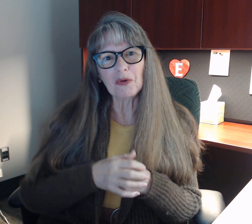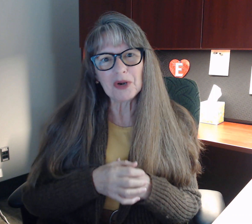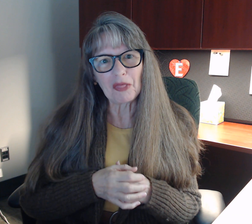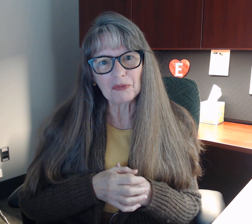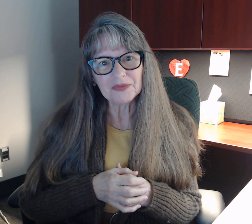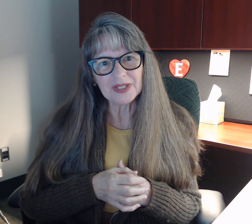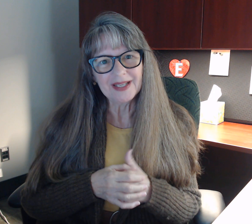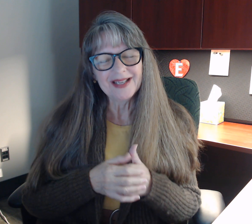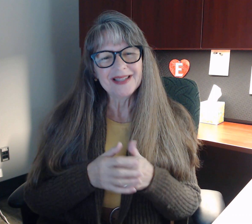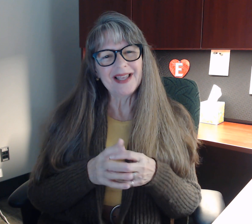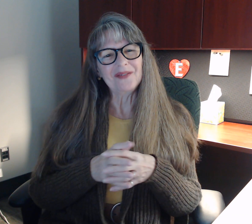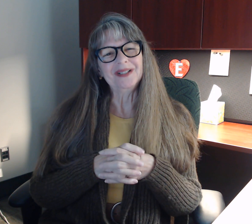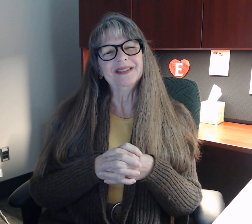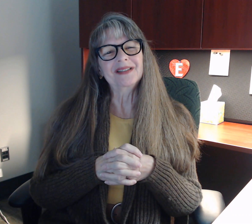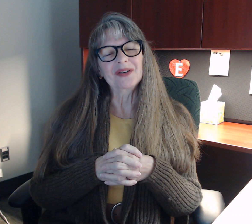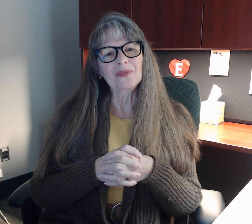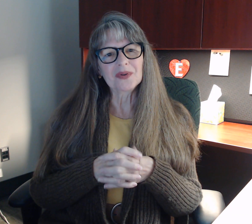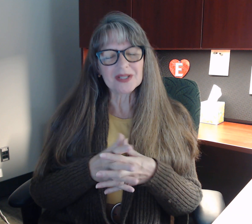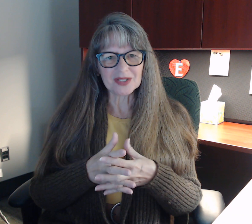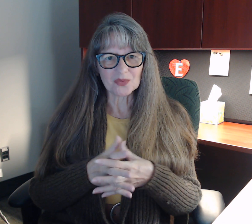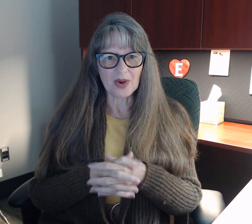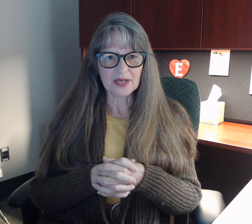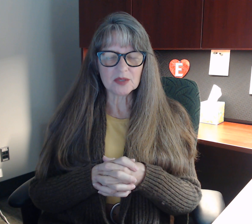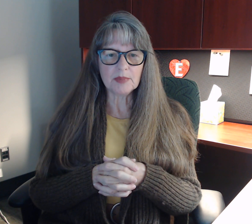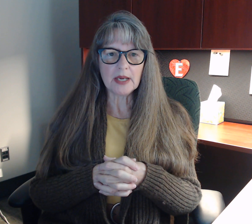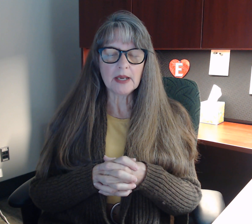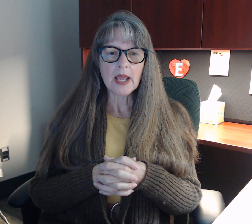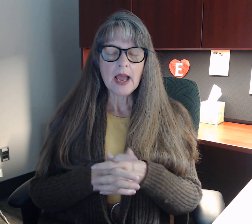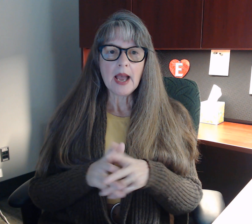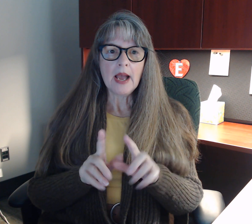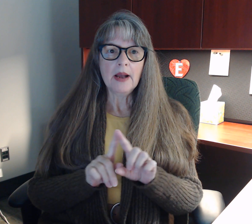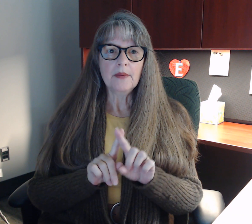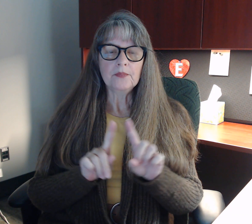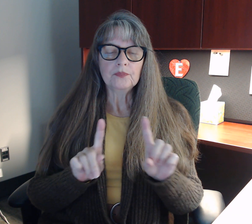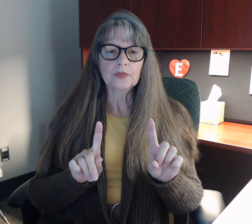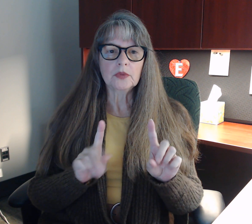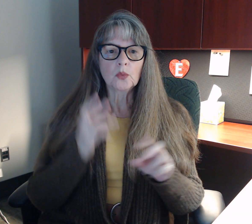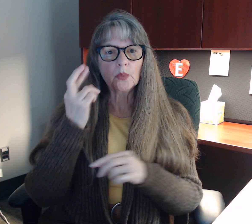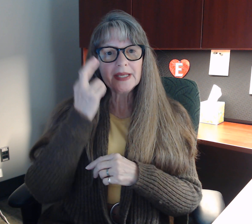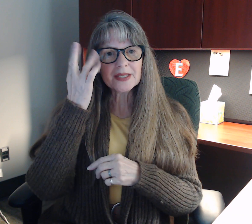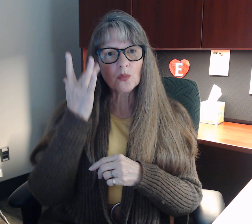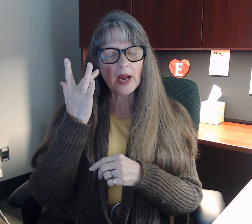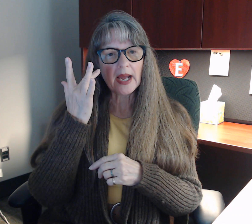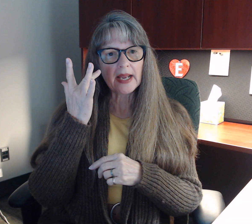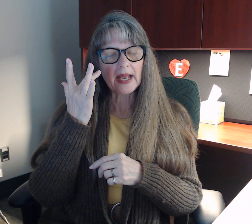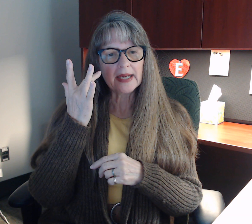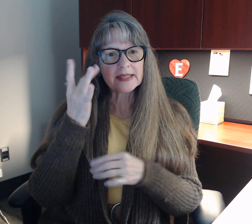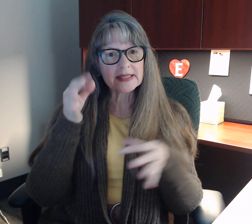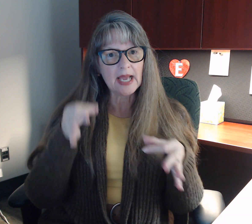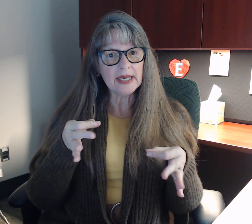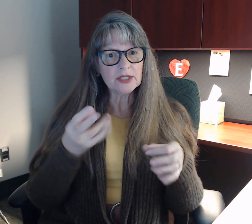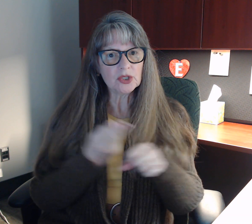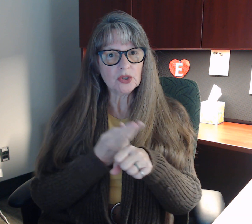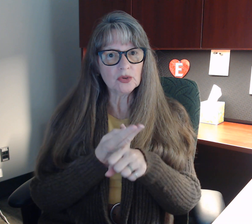in a thrifty, that one, the one that says wise. But the reason why I decided to use